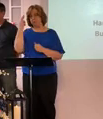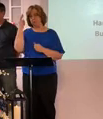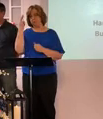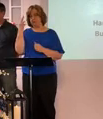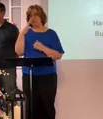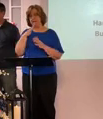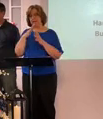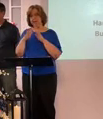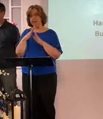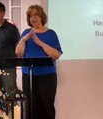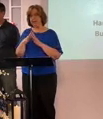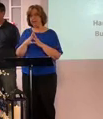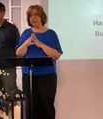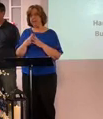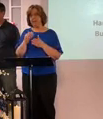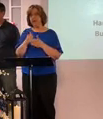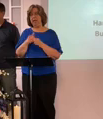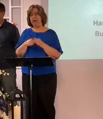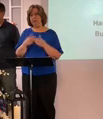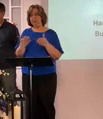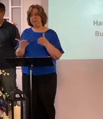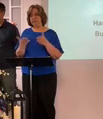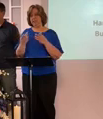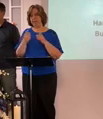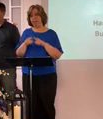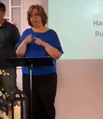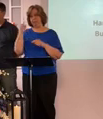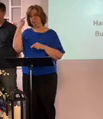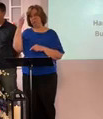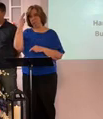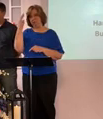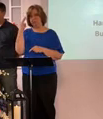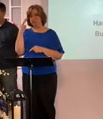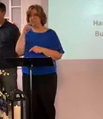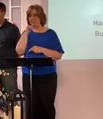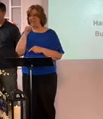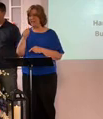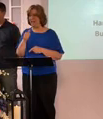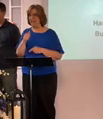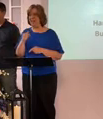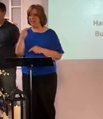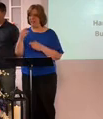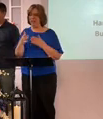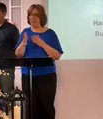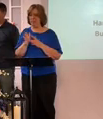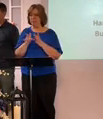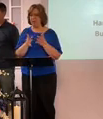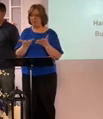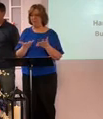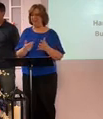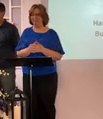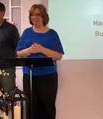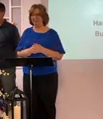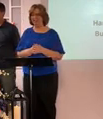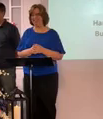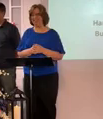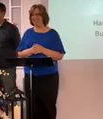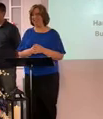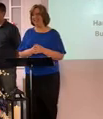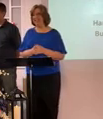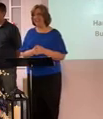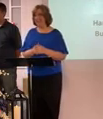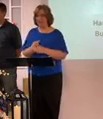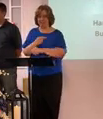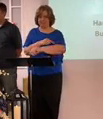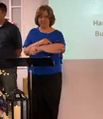reason, which we found out last night is not technically in the Bible. But I have a tattoo on my arm that says it, which my mom was